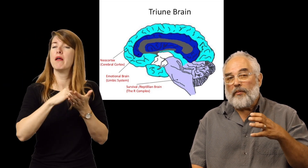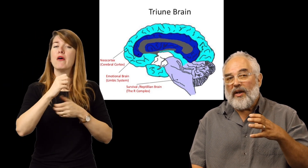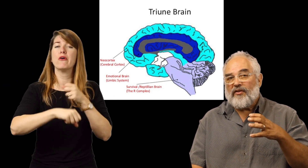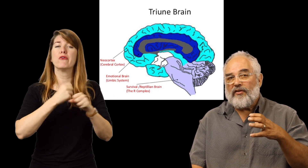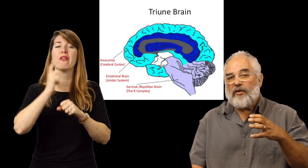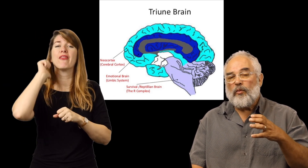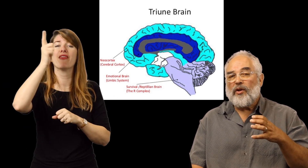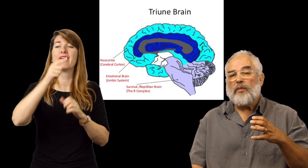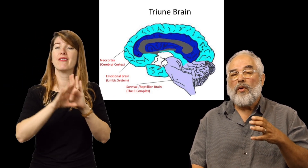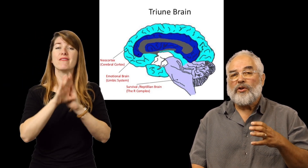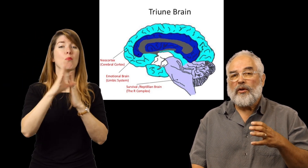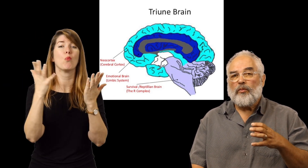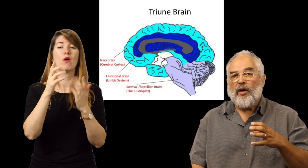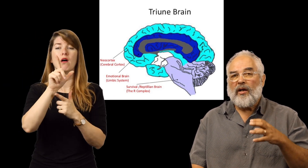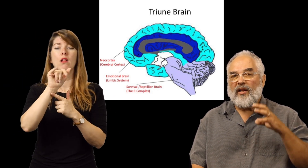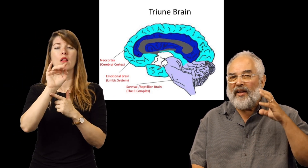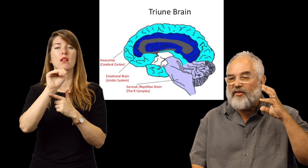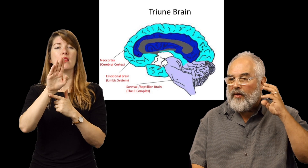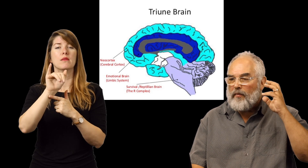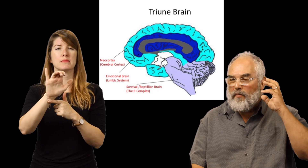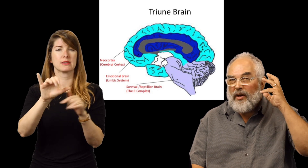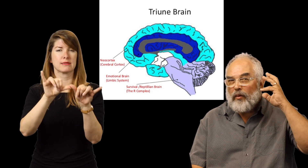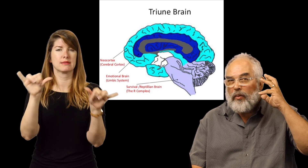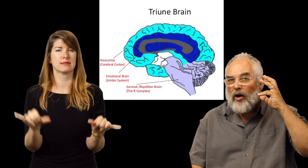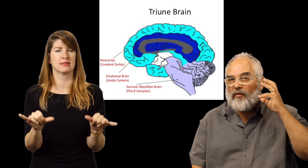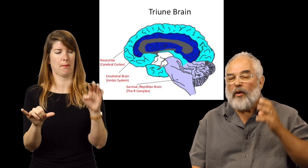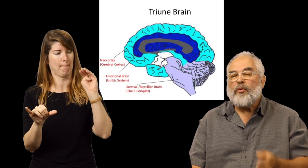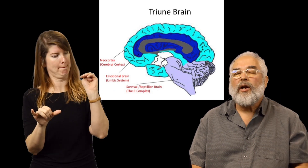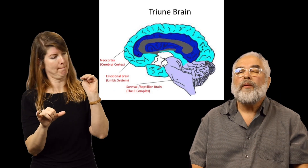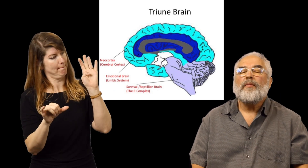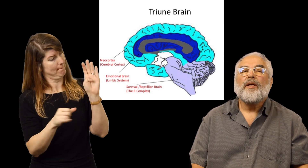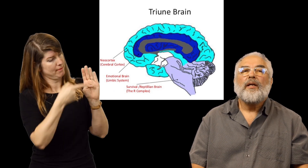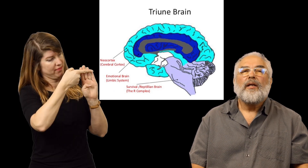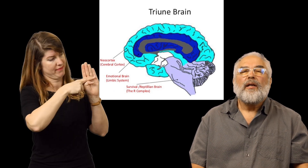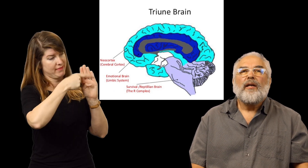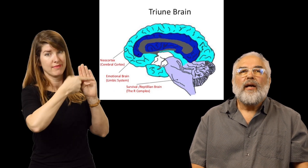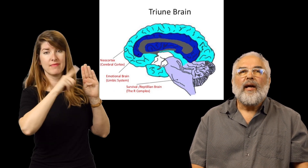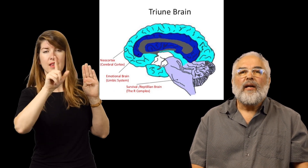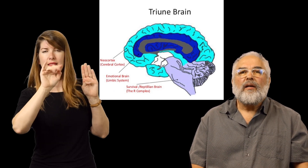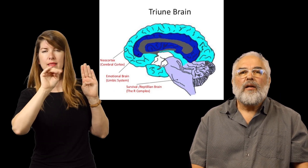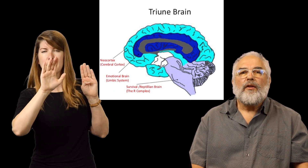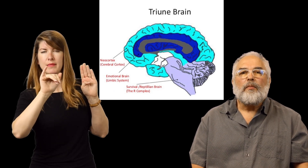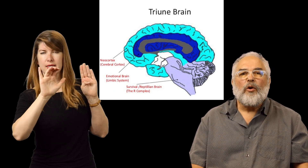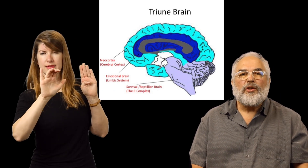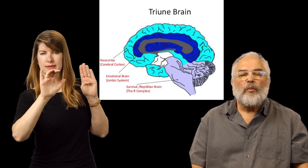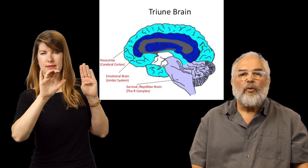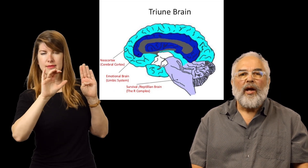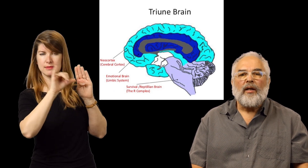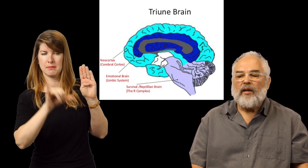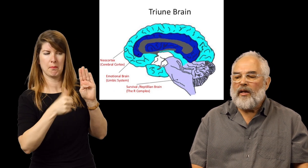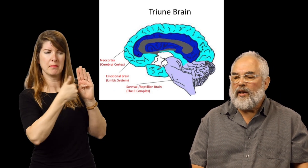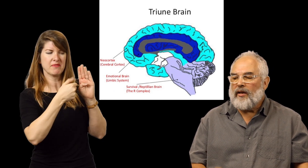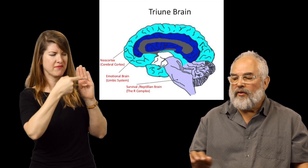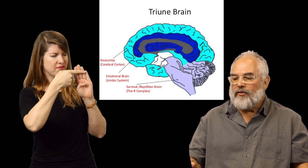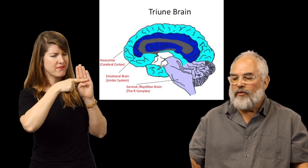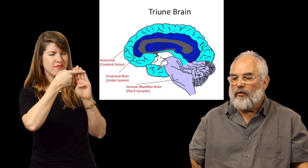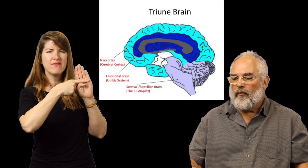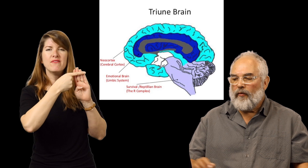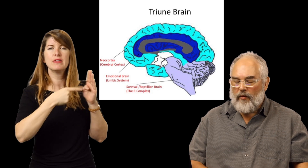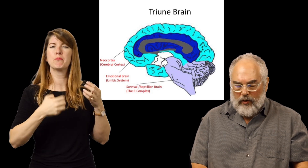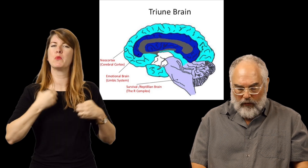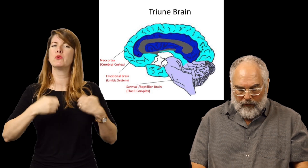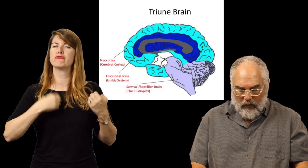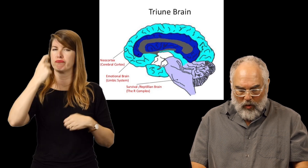what's called the limbic system, or the emotional brain, and that's the middle part of our brain. And the emotional brain